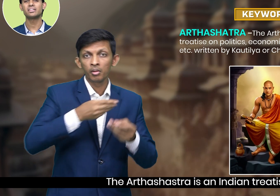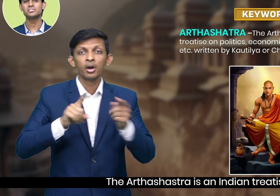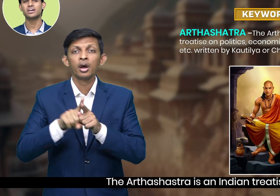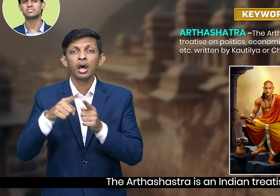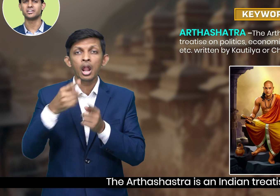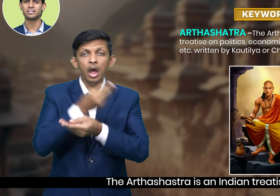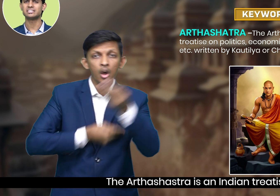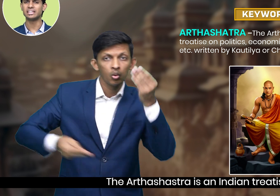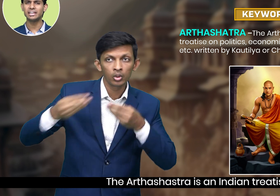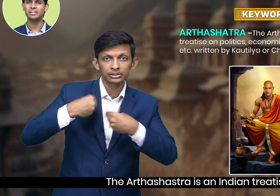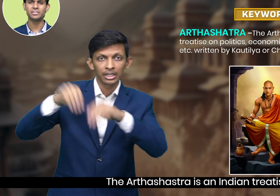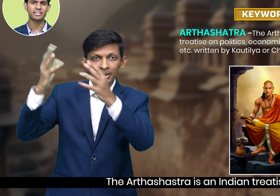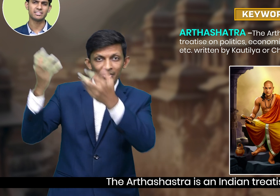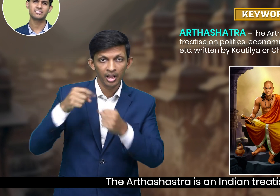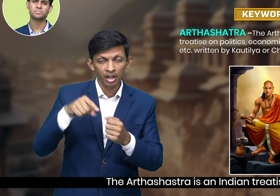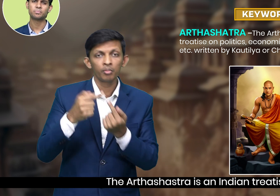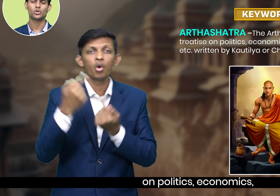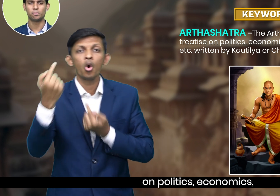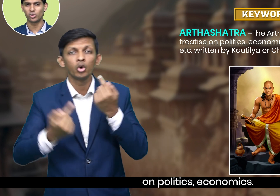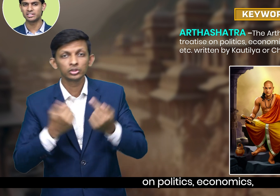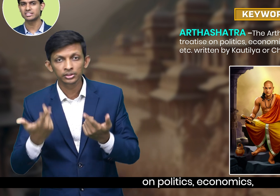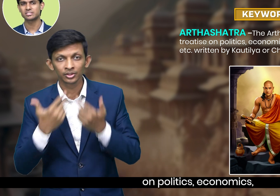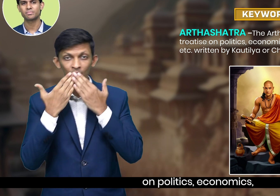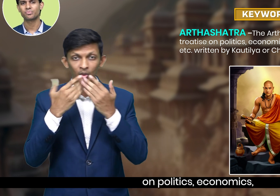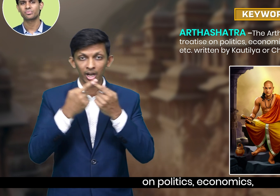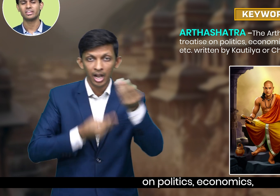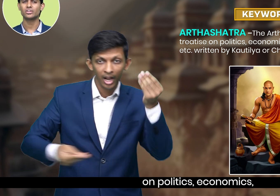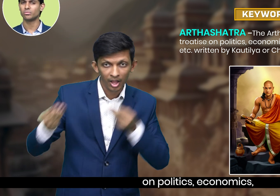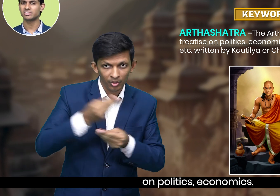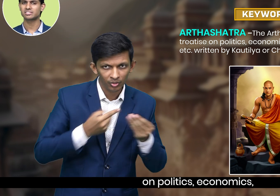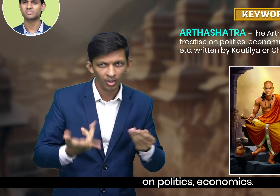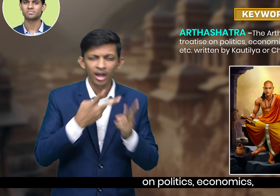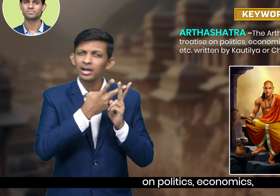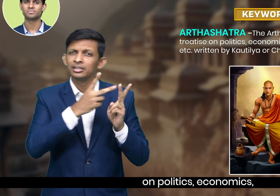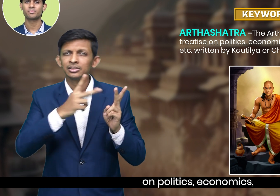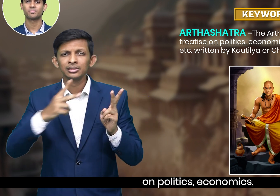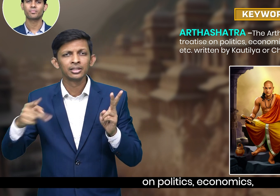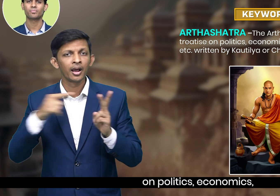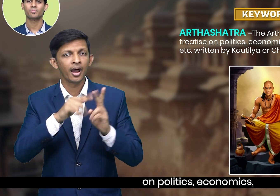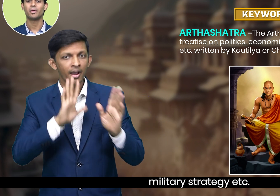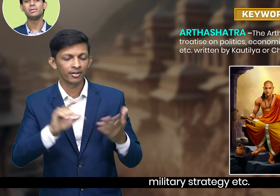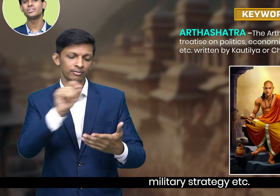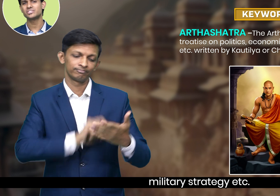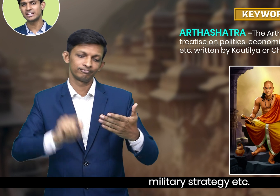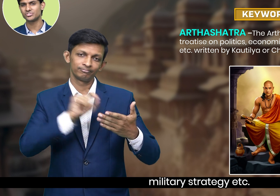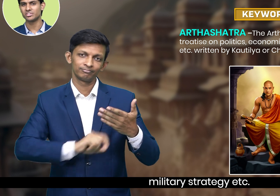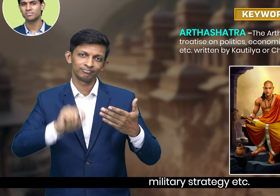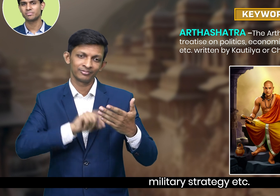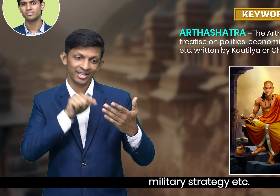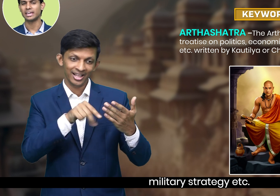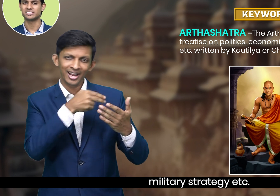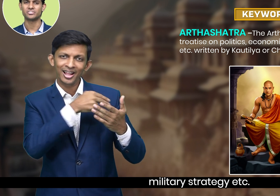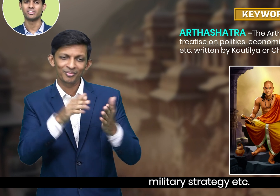The Arthashastra is an Indian treatise on politics, economics, military